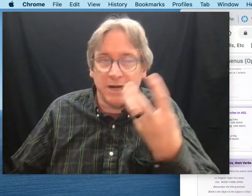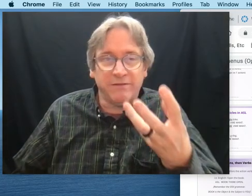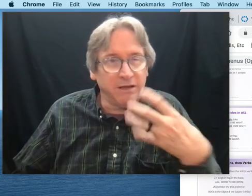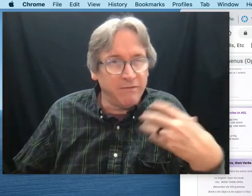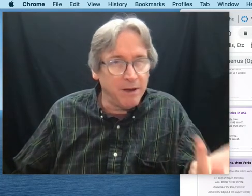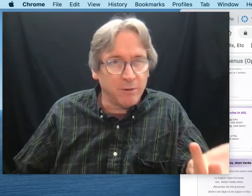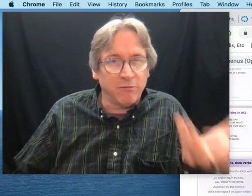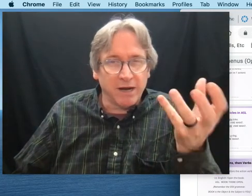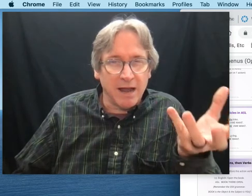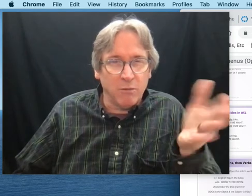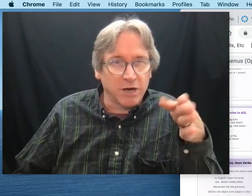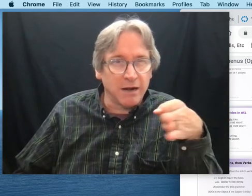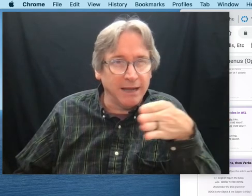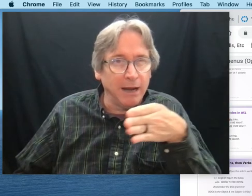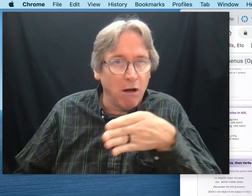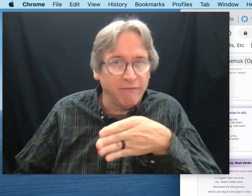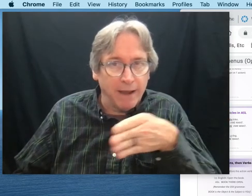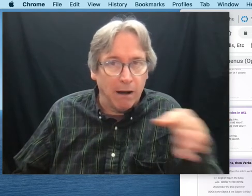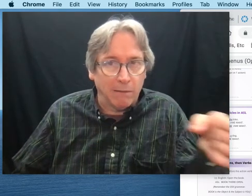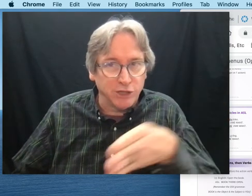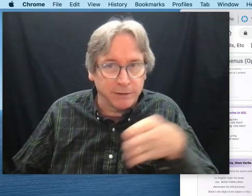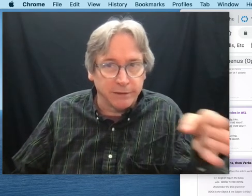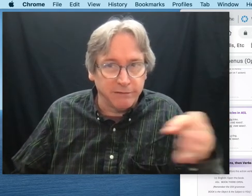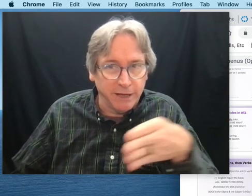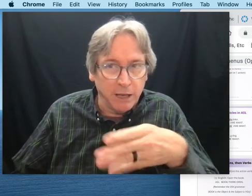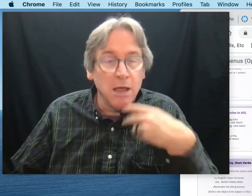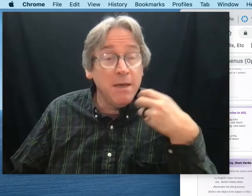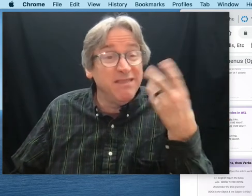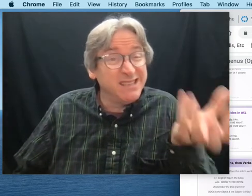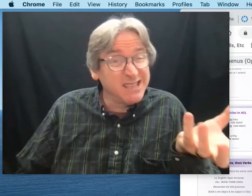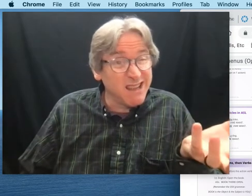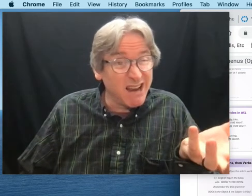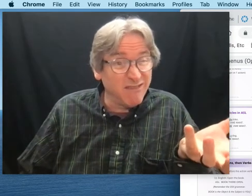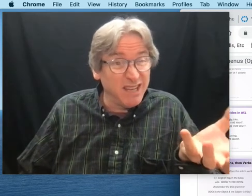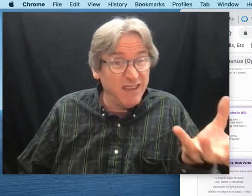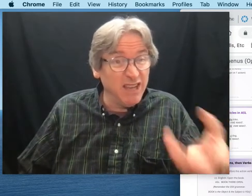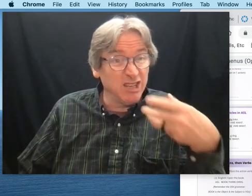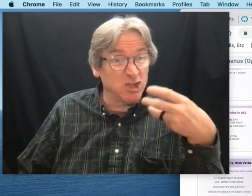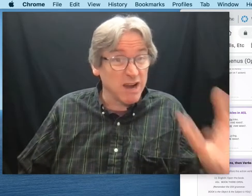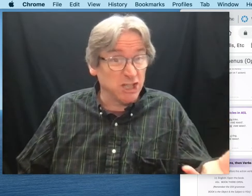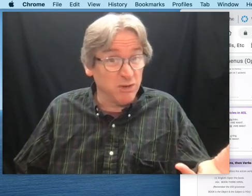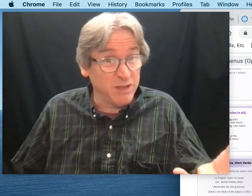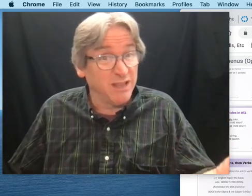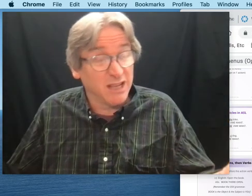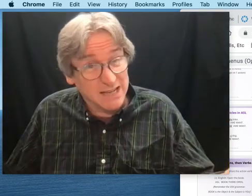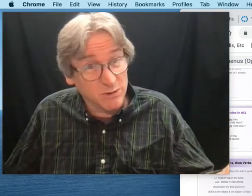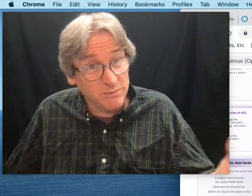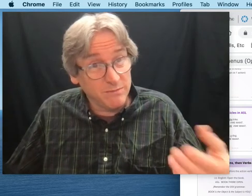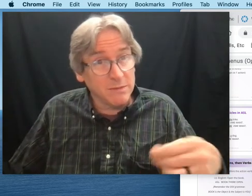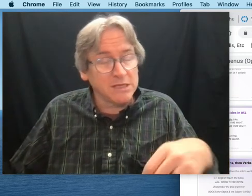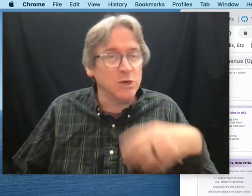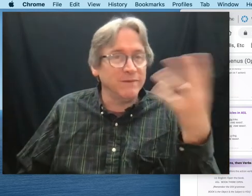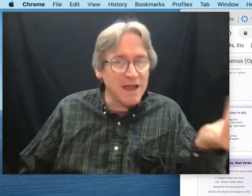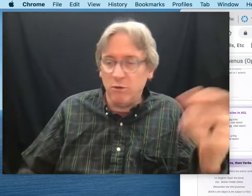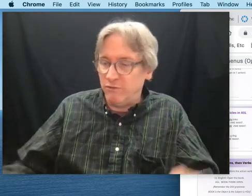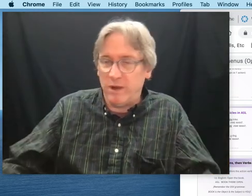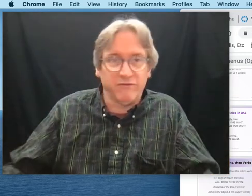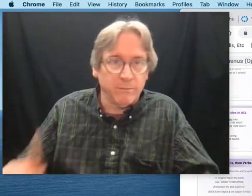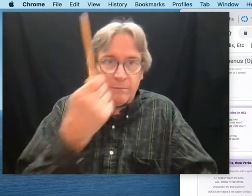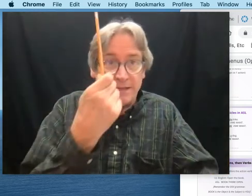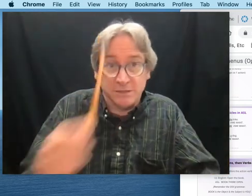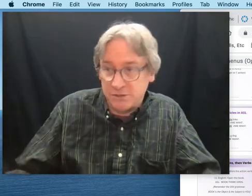I'm trying to think of a better way. Right now, we're kind of getting off that object thing. This is a lot of giving direction within the classroom. So we've now